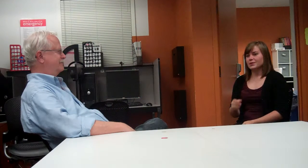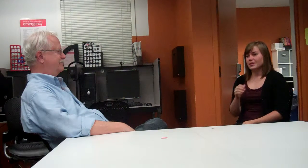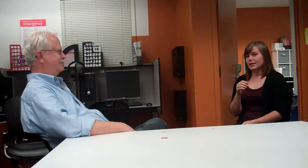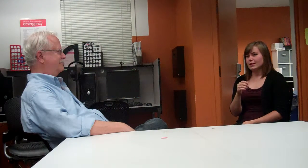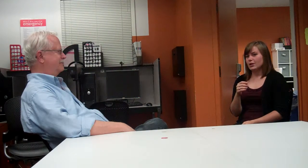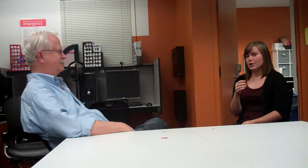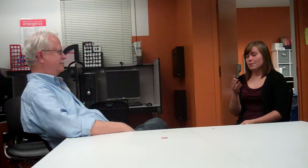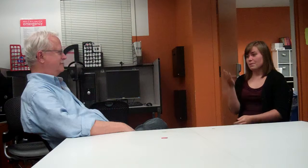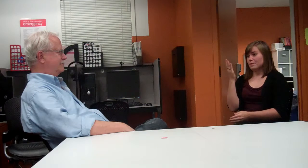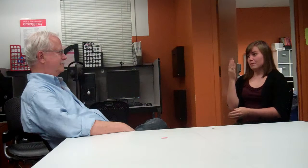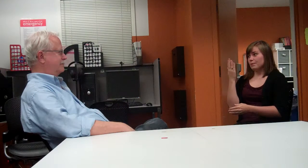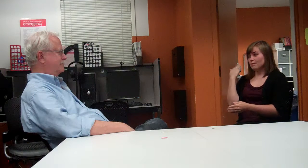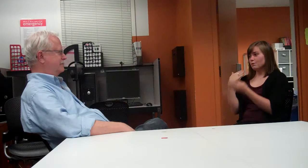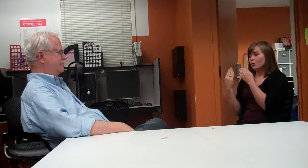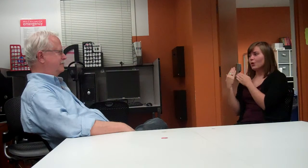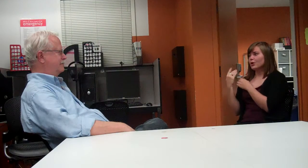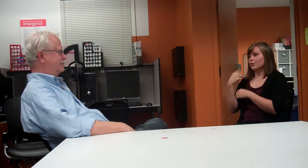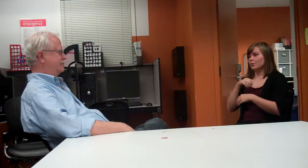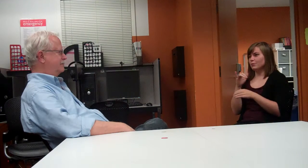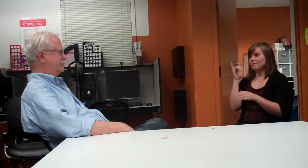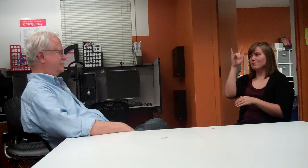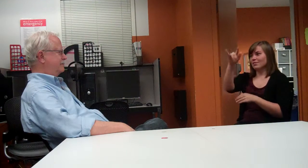fly places. It was pretty great.